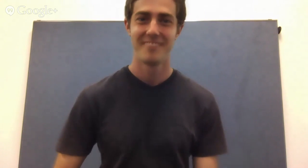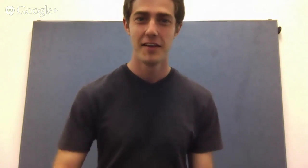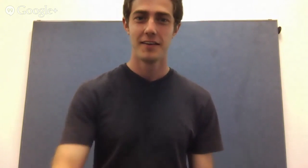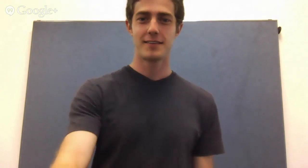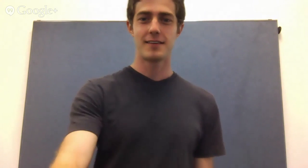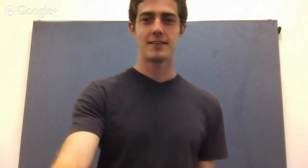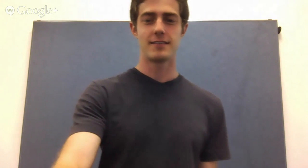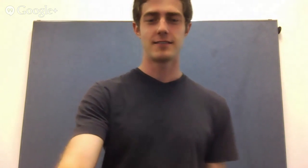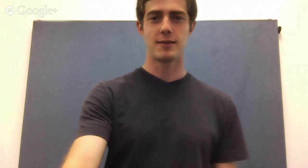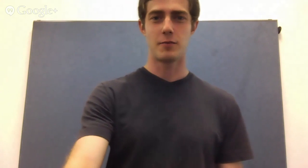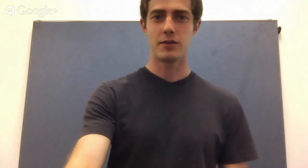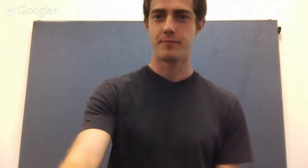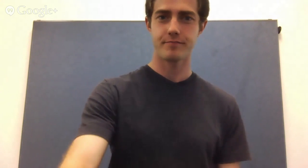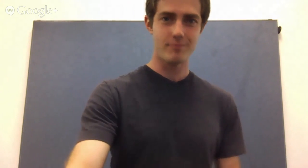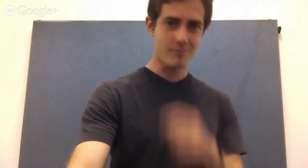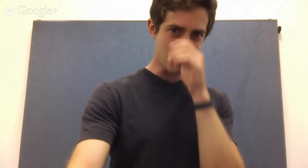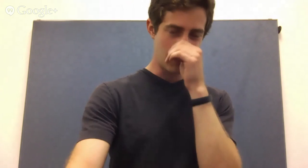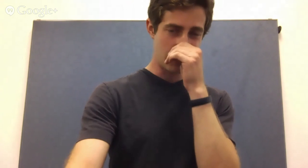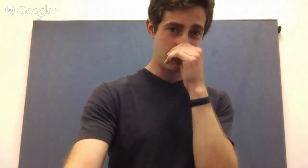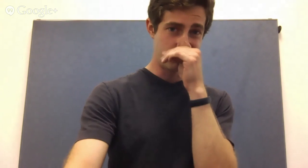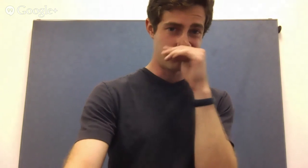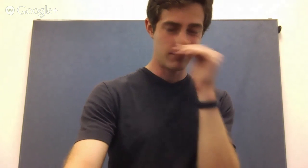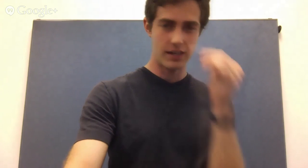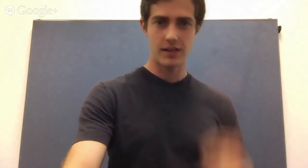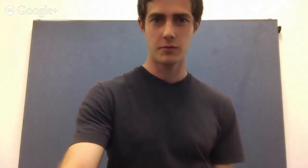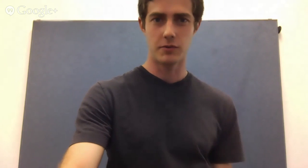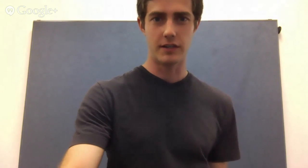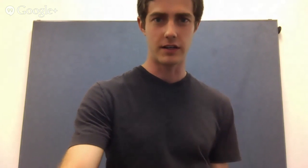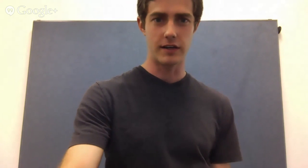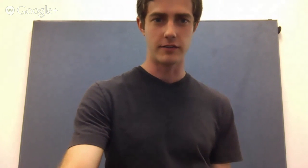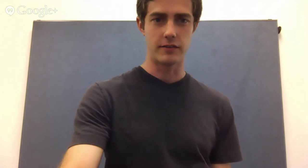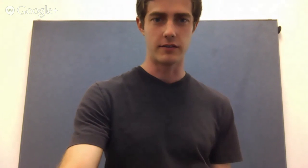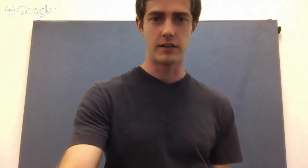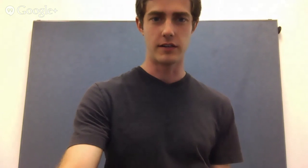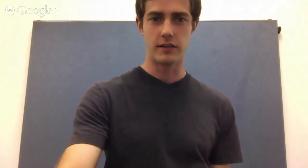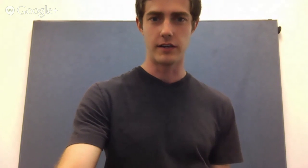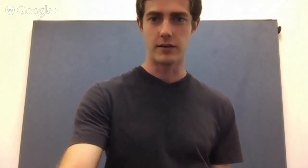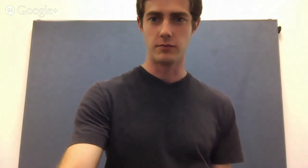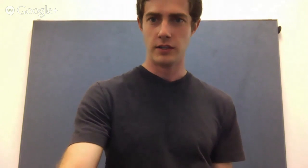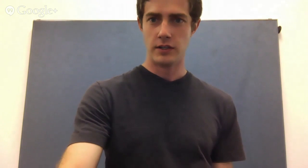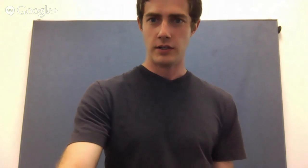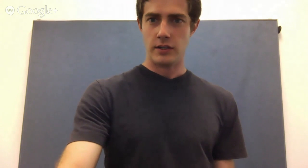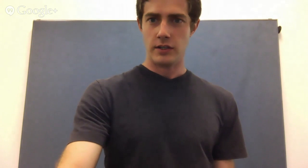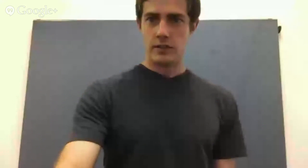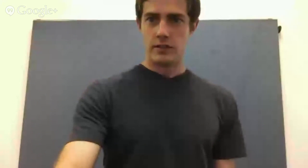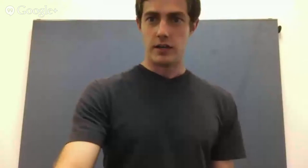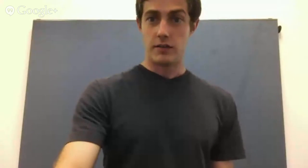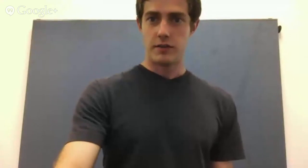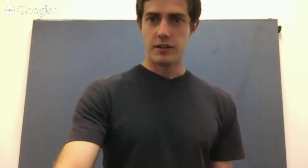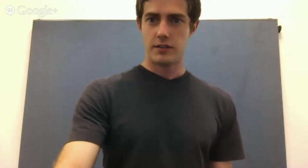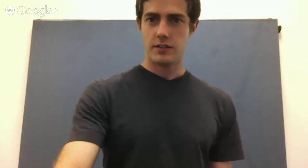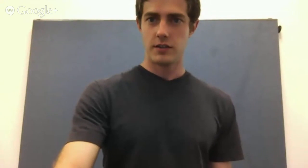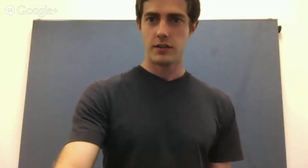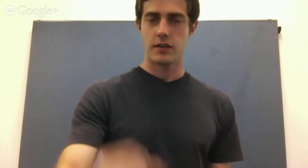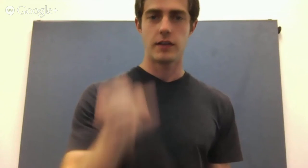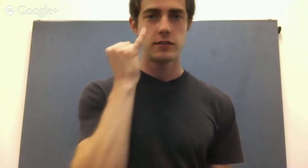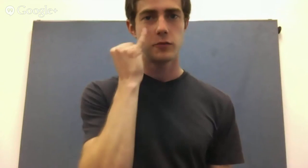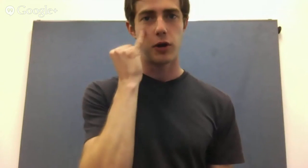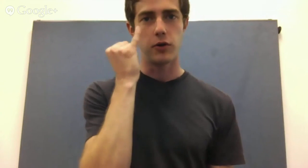it does to stop playing. Yeah, that one's almost like Lighthouse's Tale and how tough it is. That's